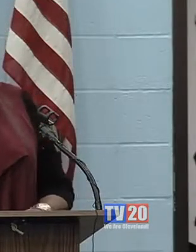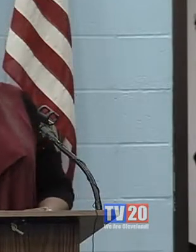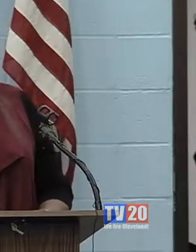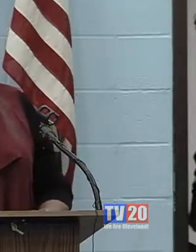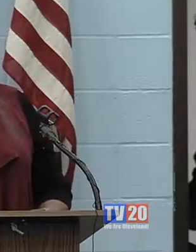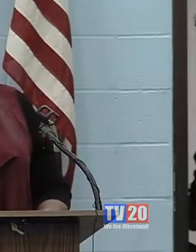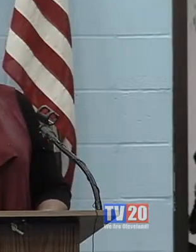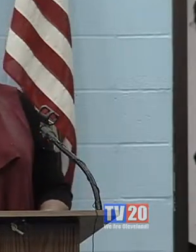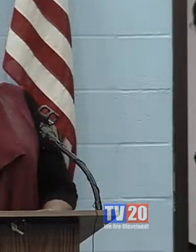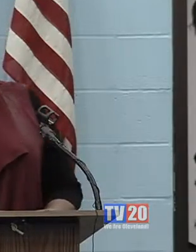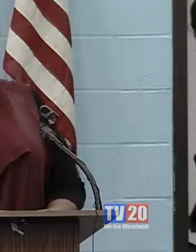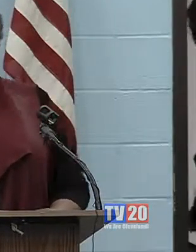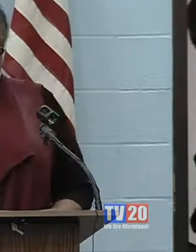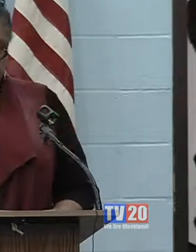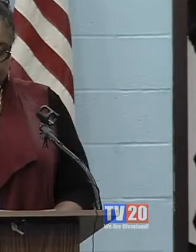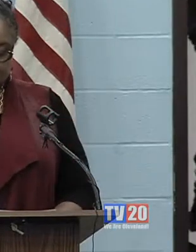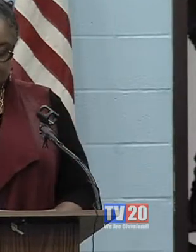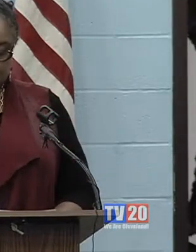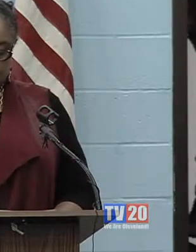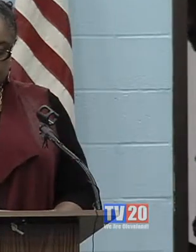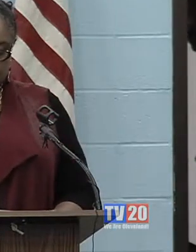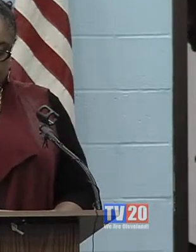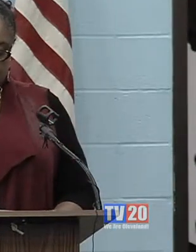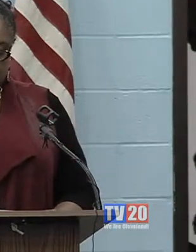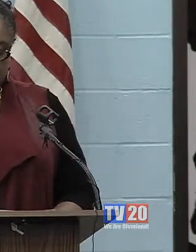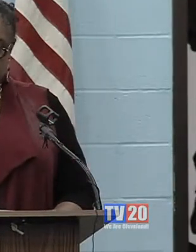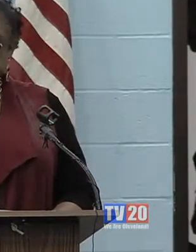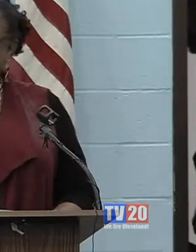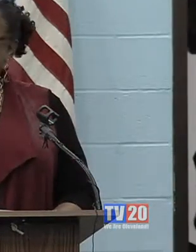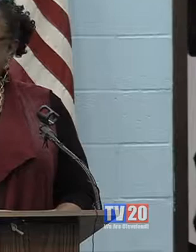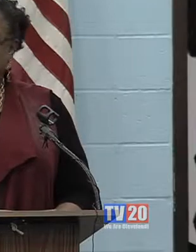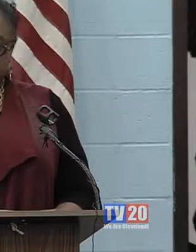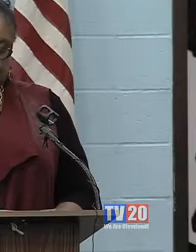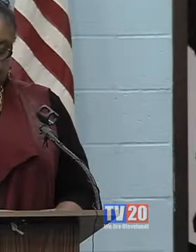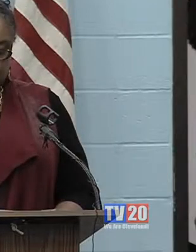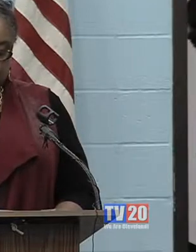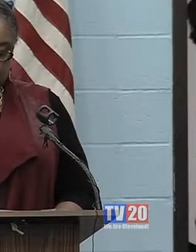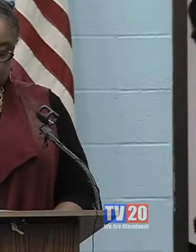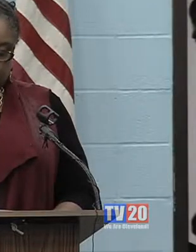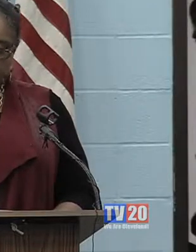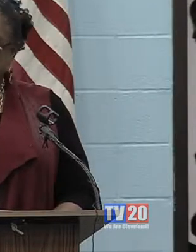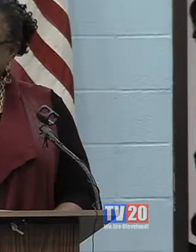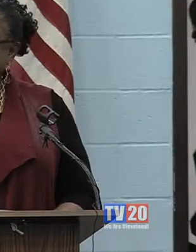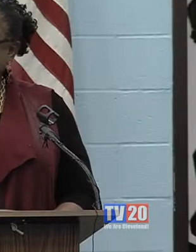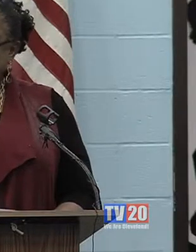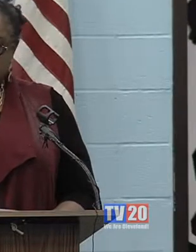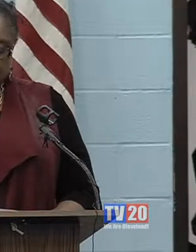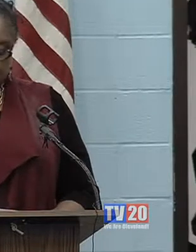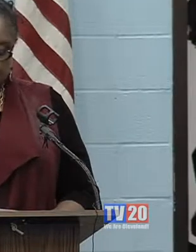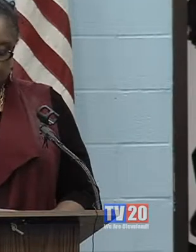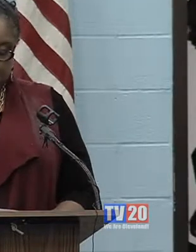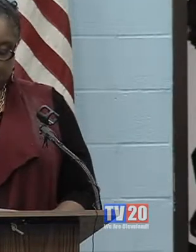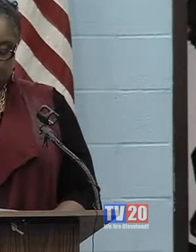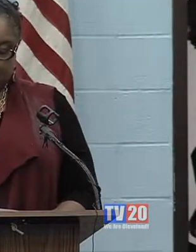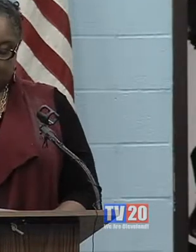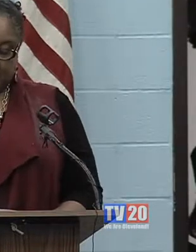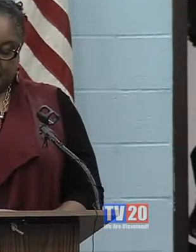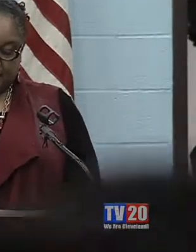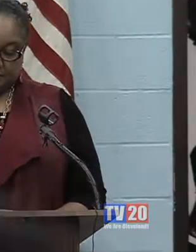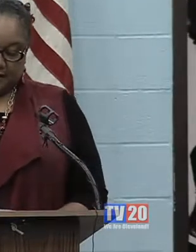Resource Network. The area agency has many programs like family caregiver support,